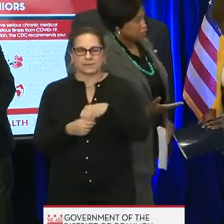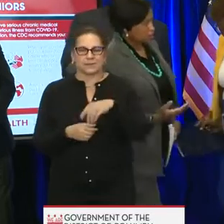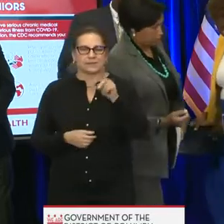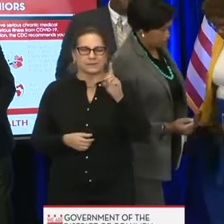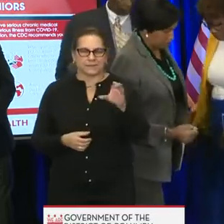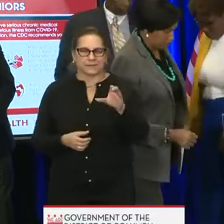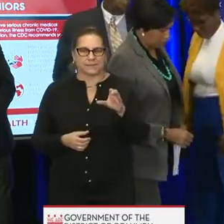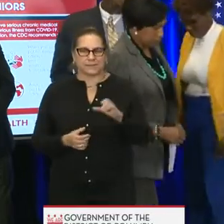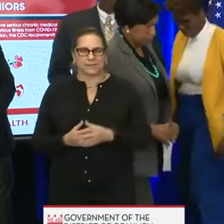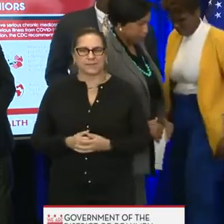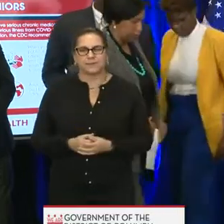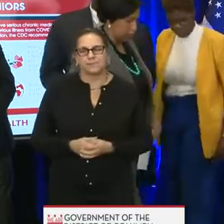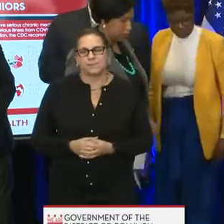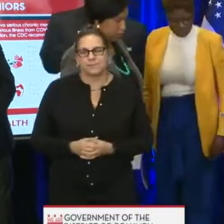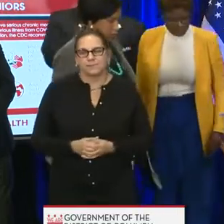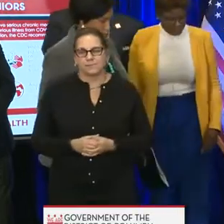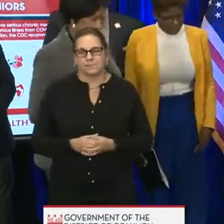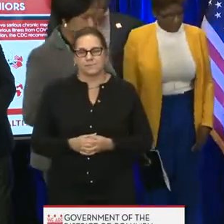Dr. Smith.